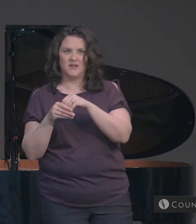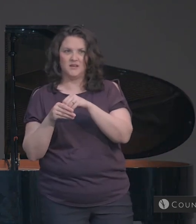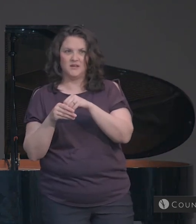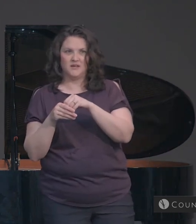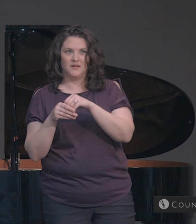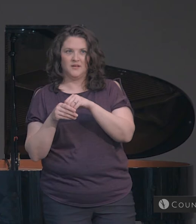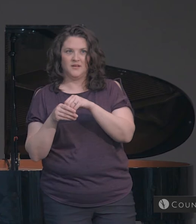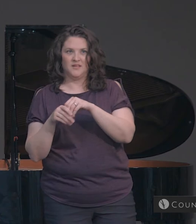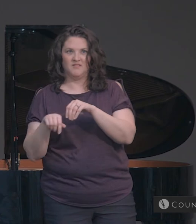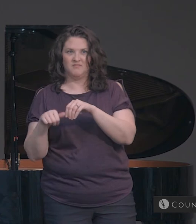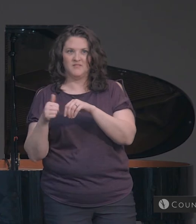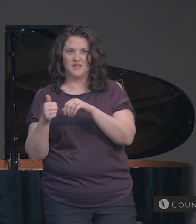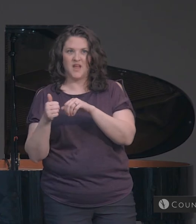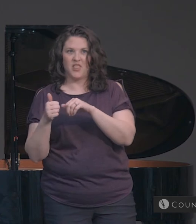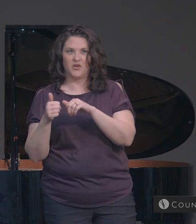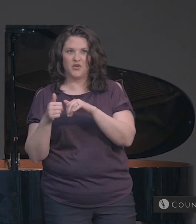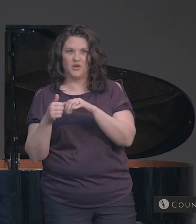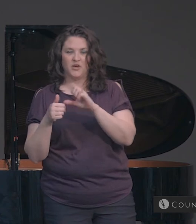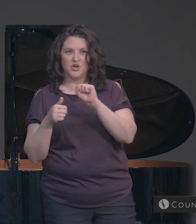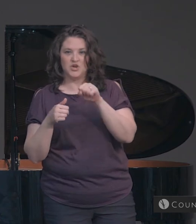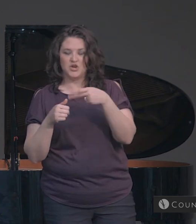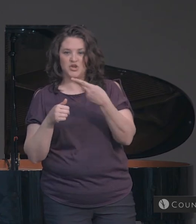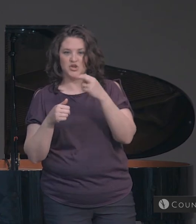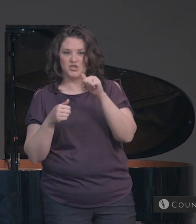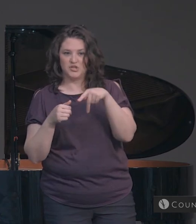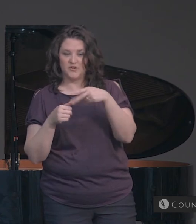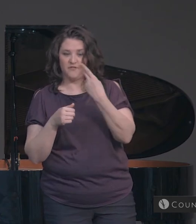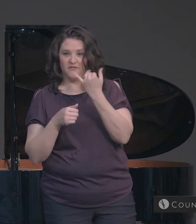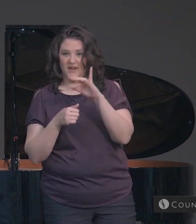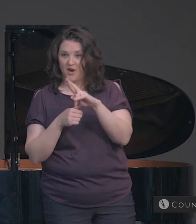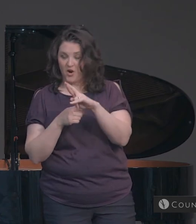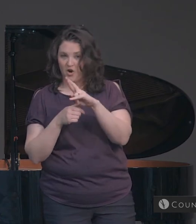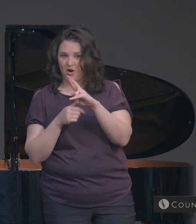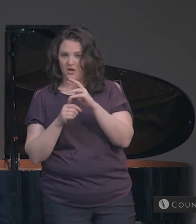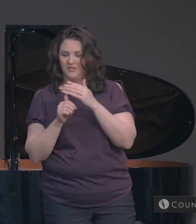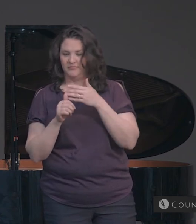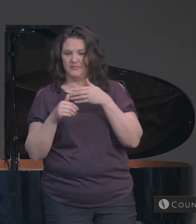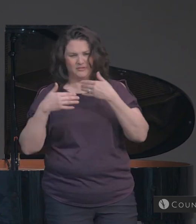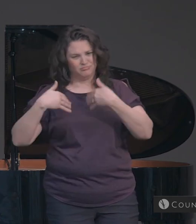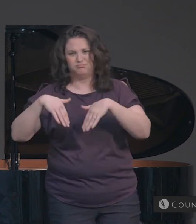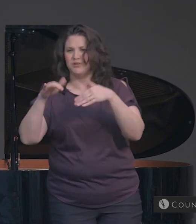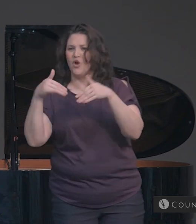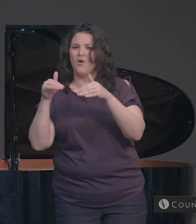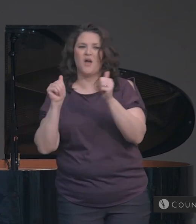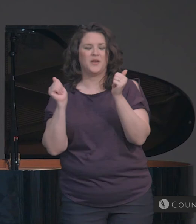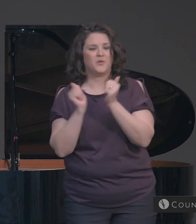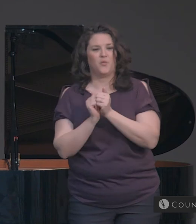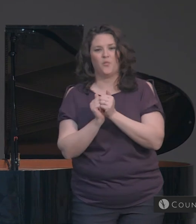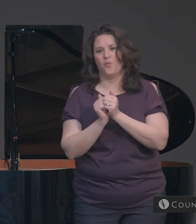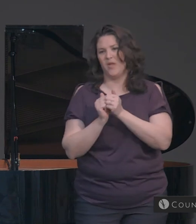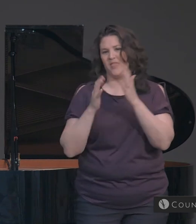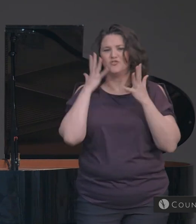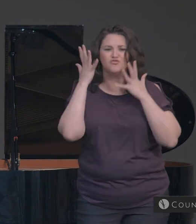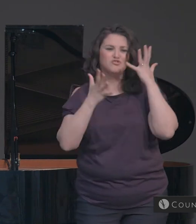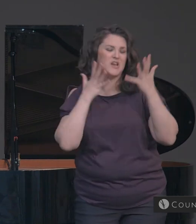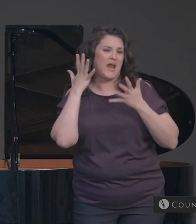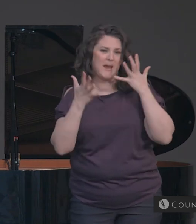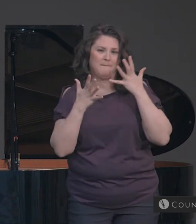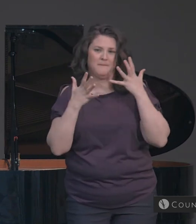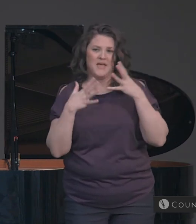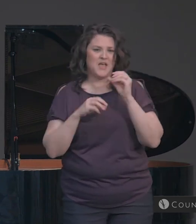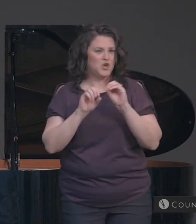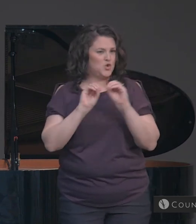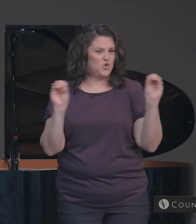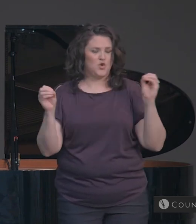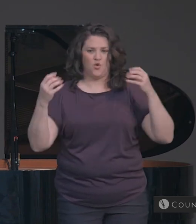shame. Shafir has the idea of beautiful. Beautiful.